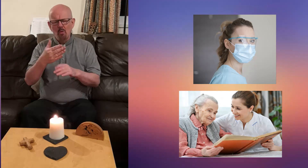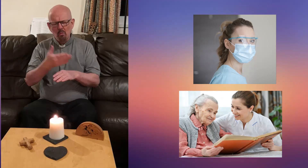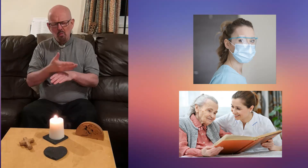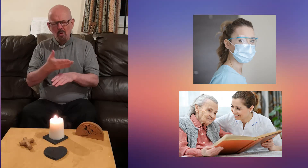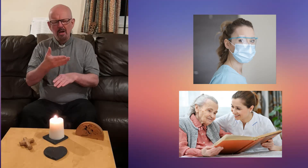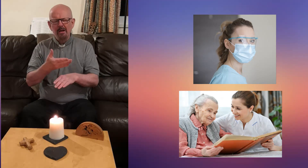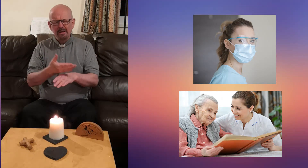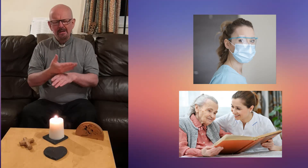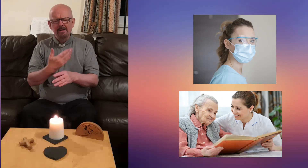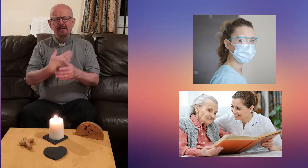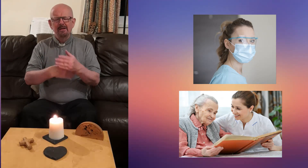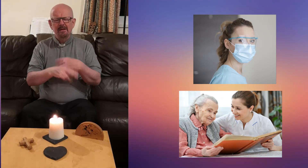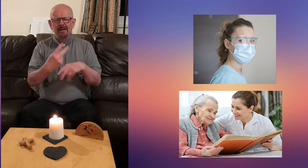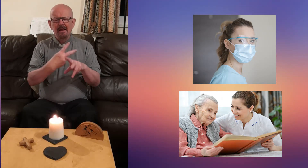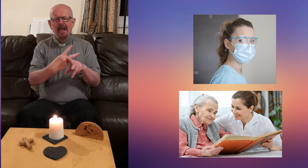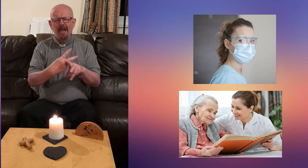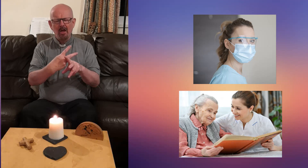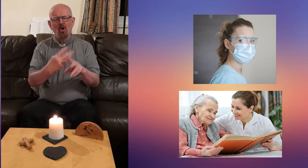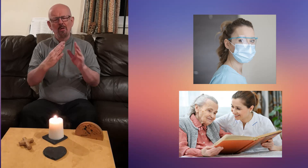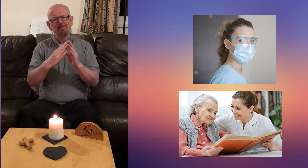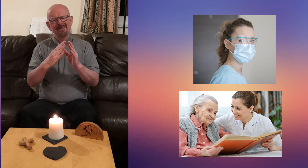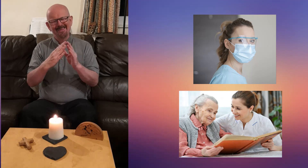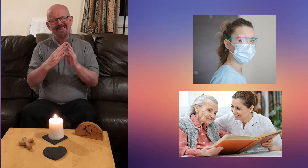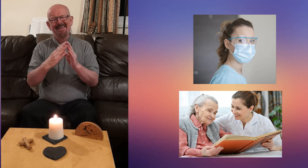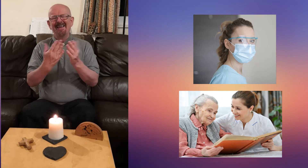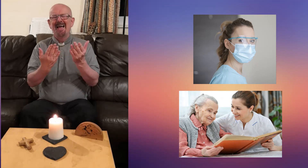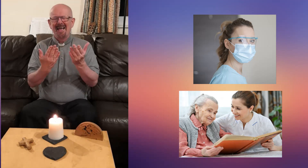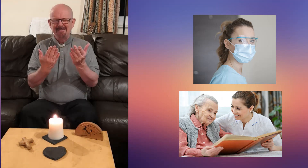care homes and medical settings.